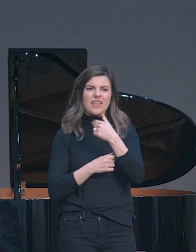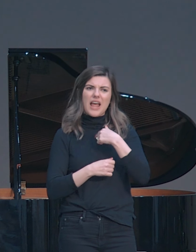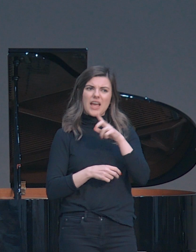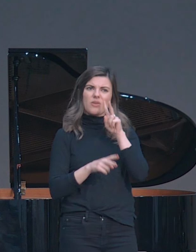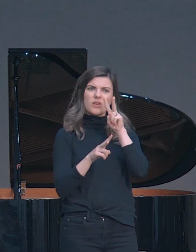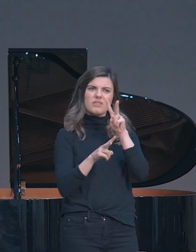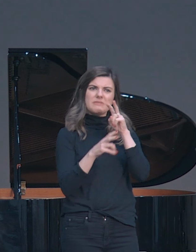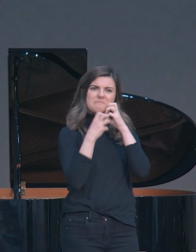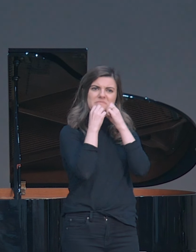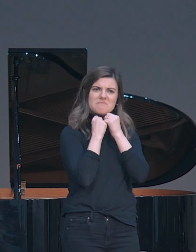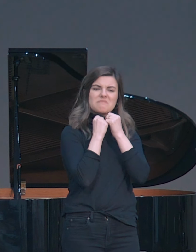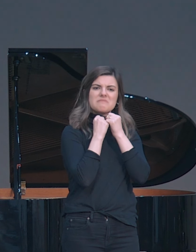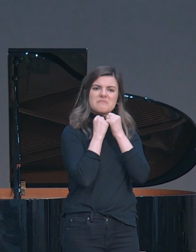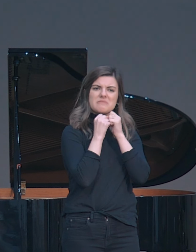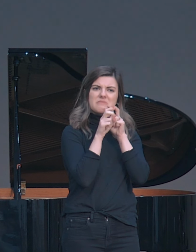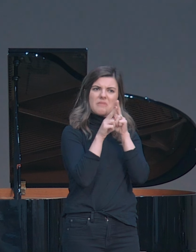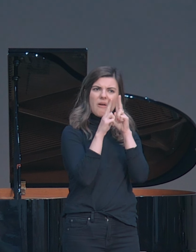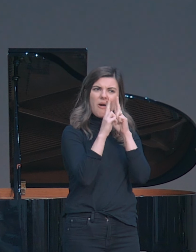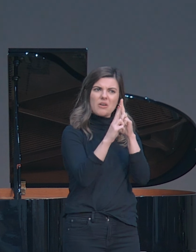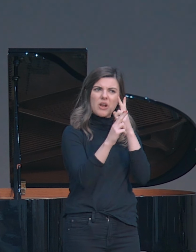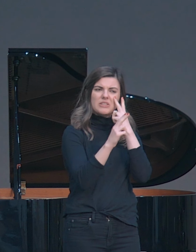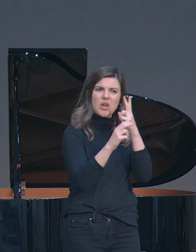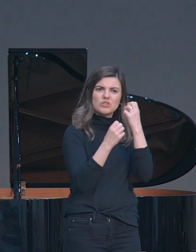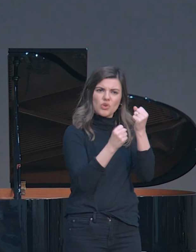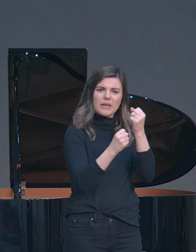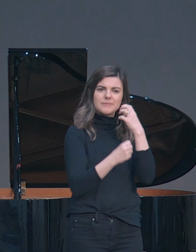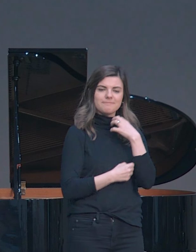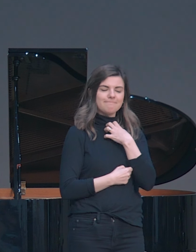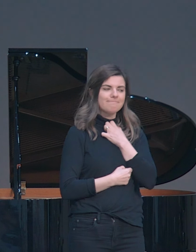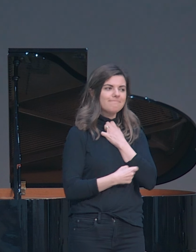and saw his strength, right?